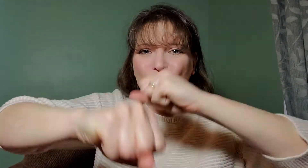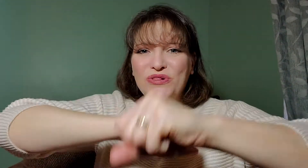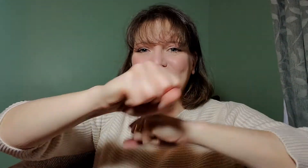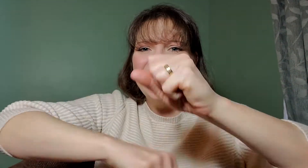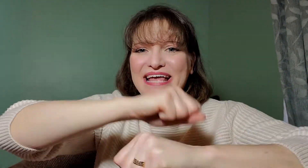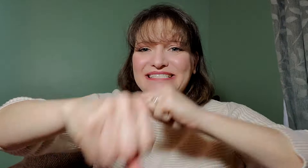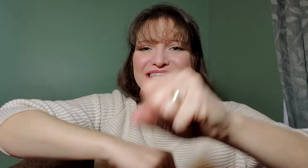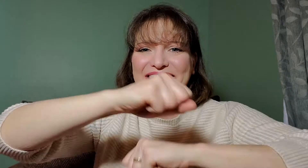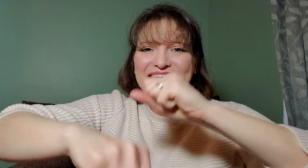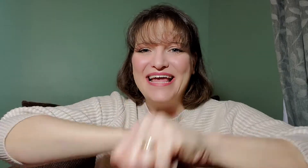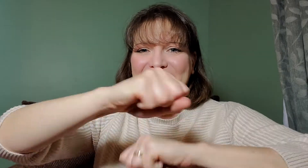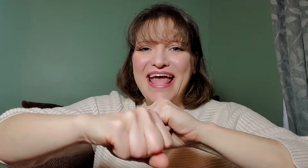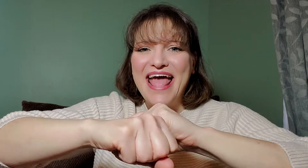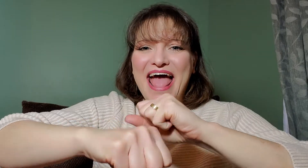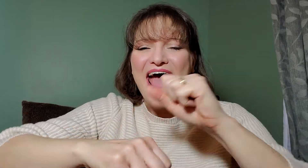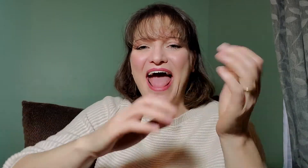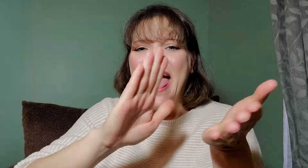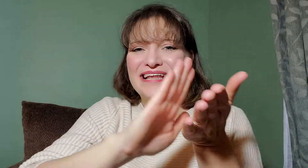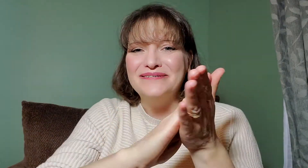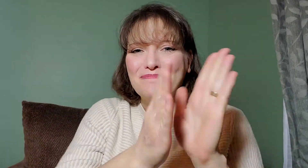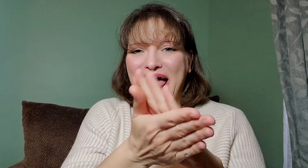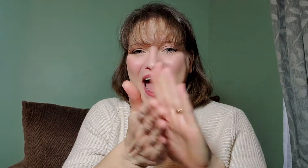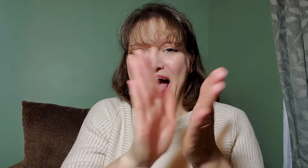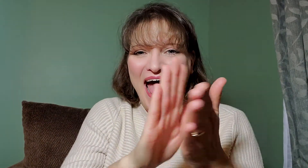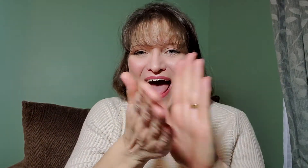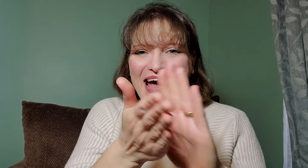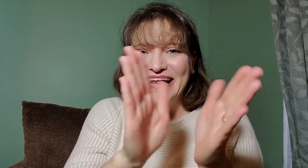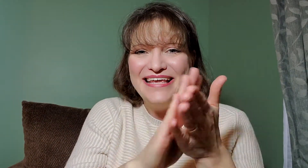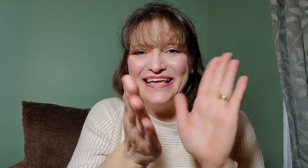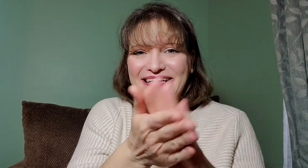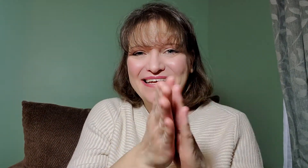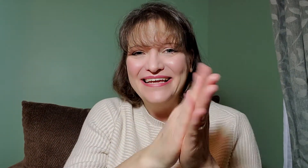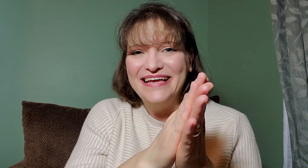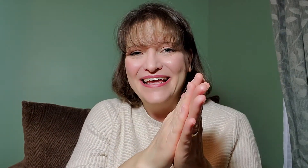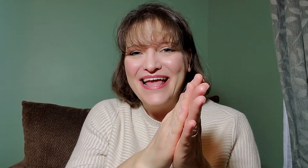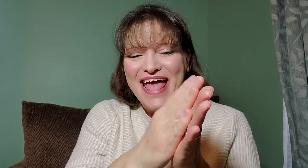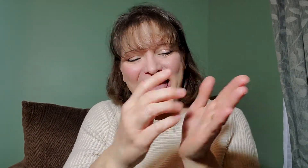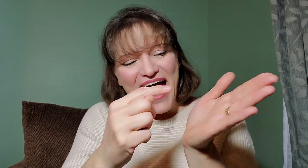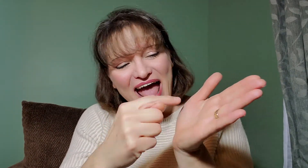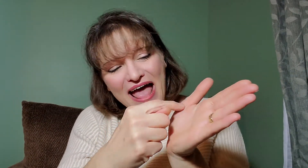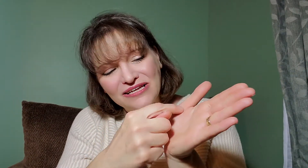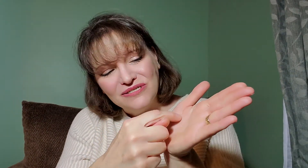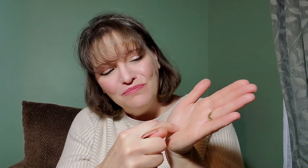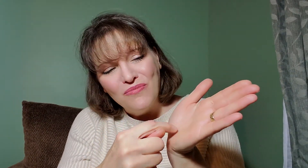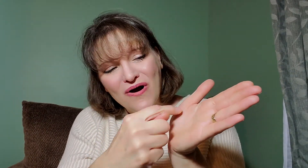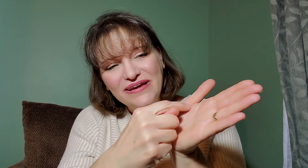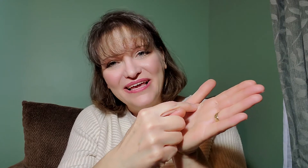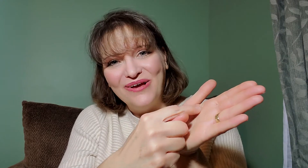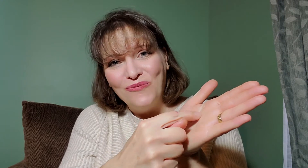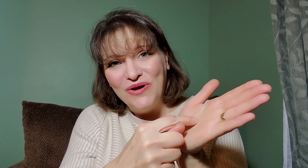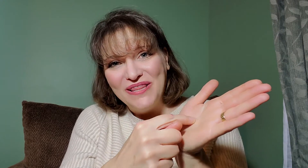Roll it. And pat it and mark it with a